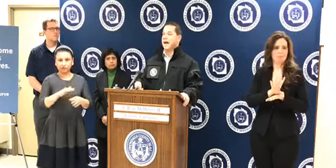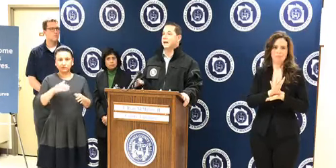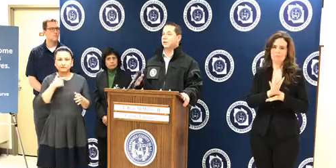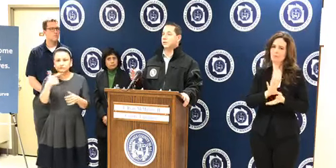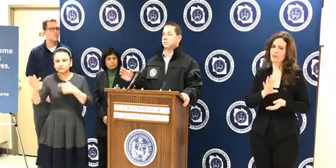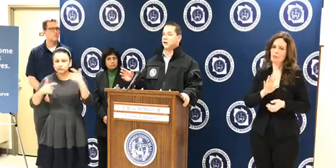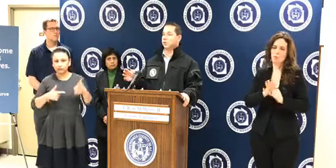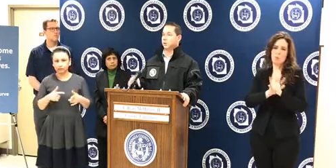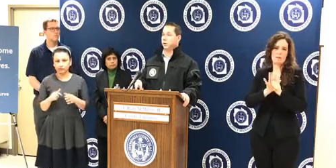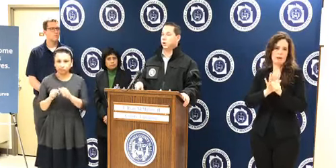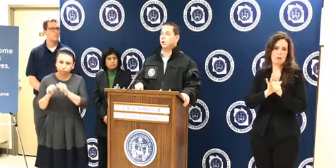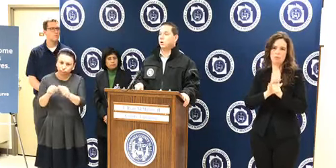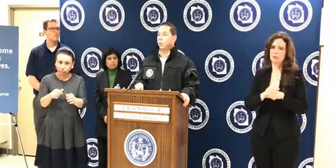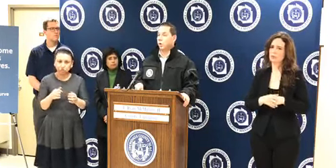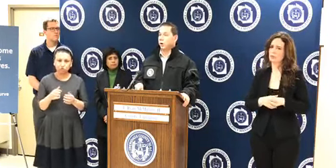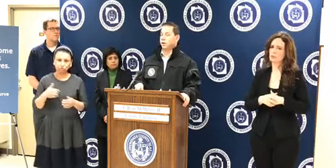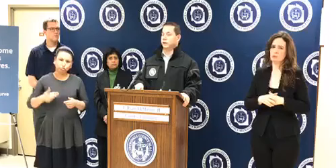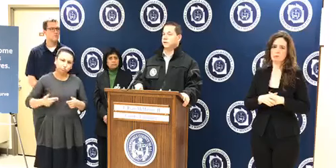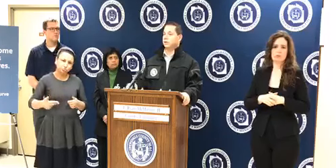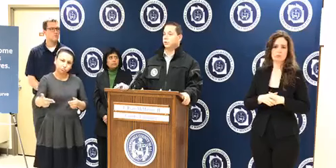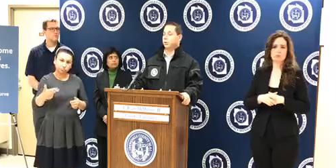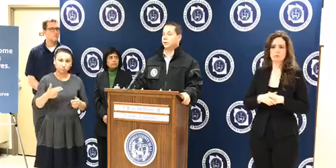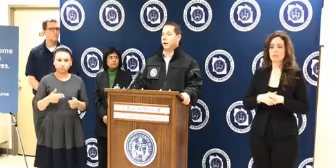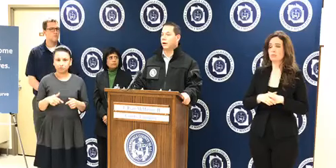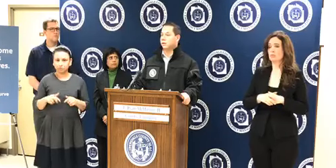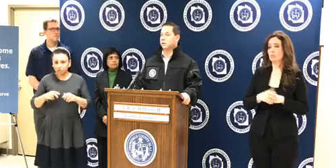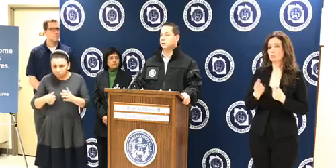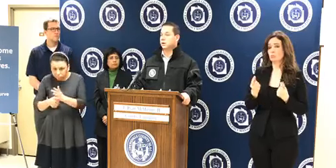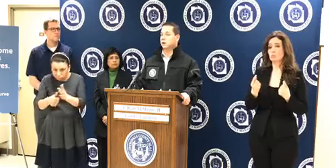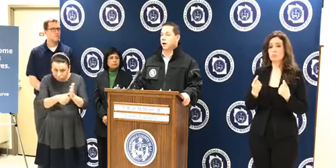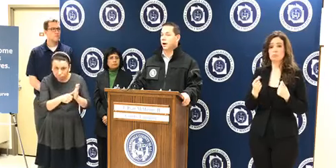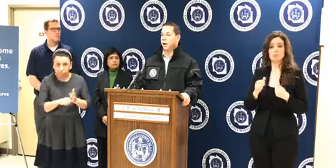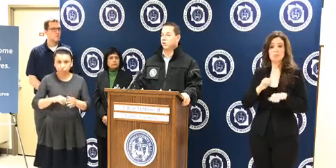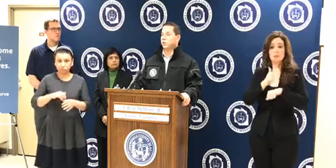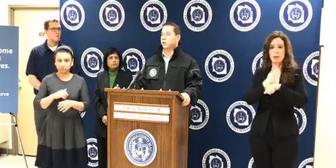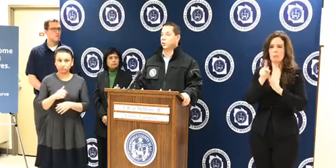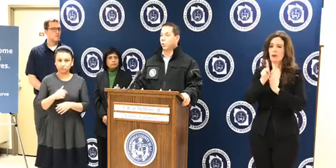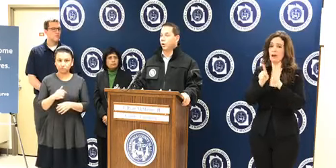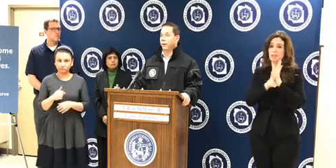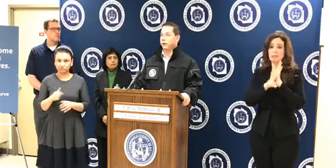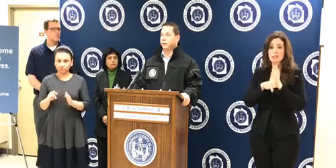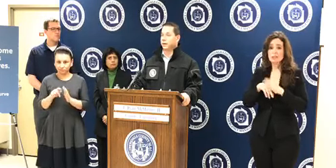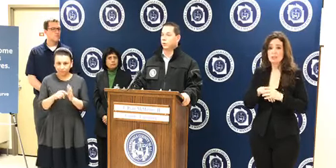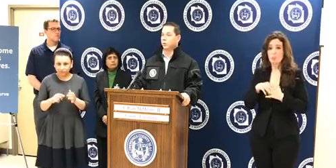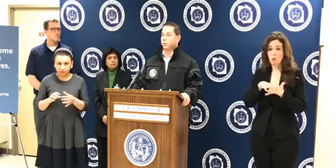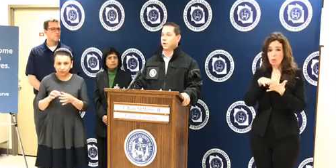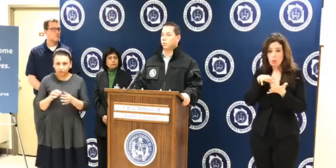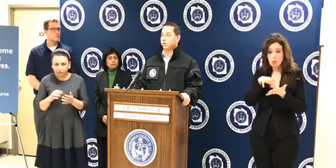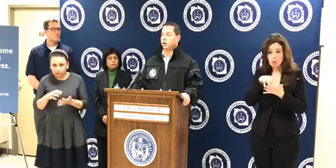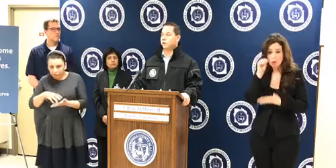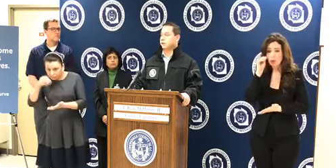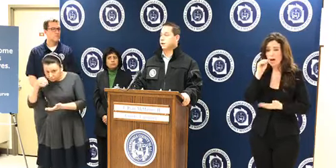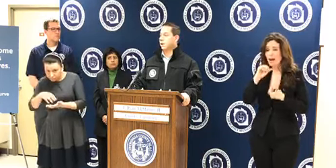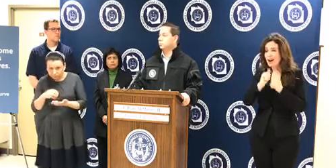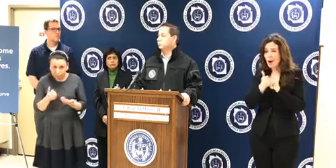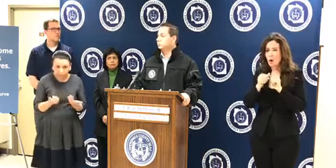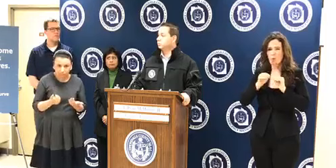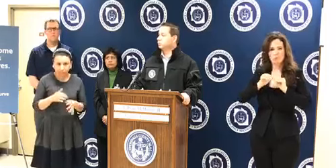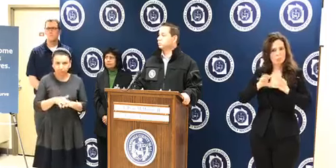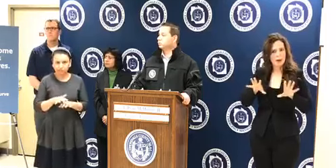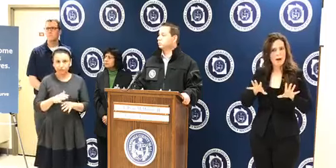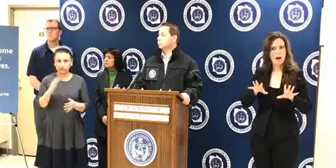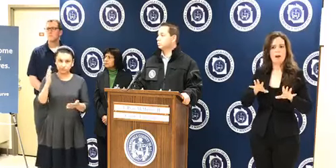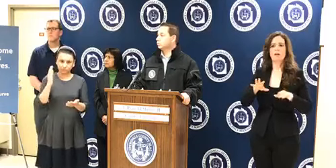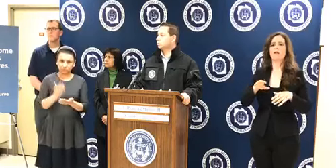that end of the spectrum here, where we're going to continue to put in policies as we learn more about it that will starve this thing out. Have